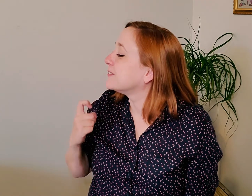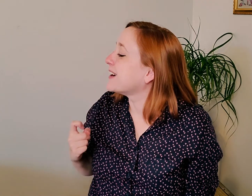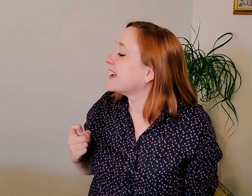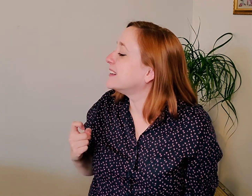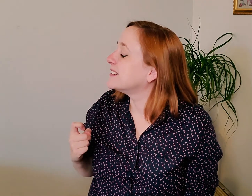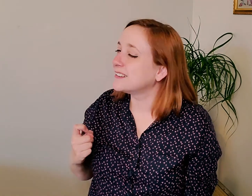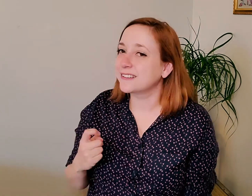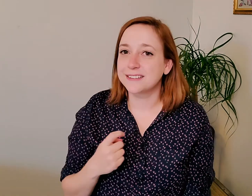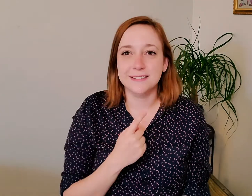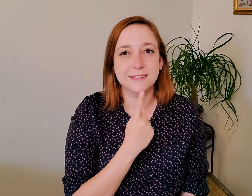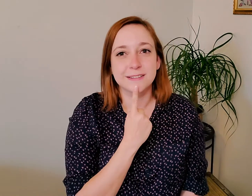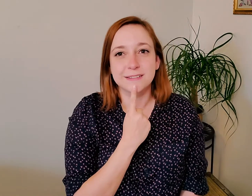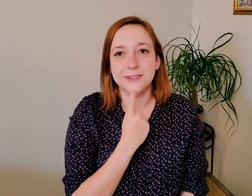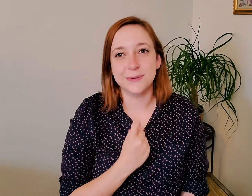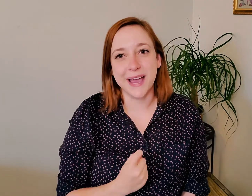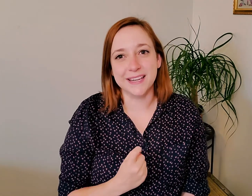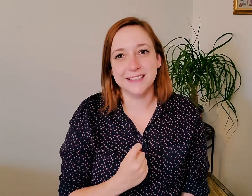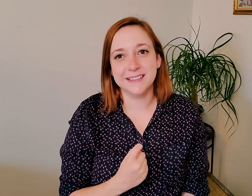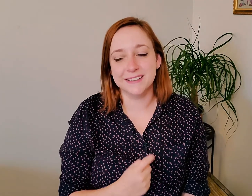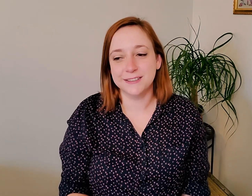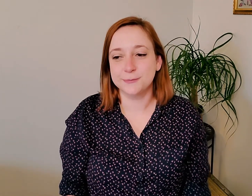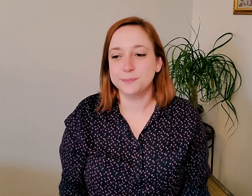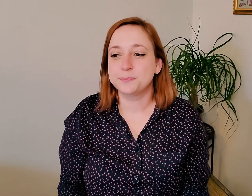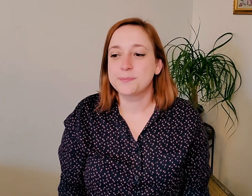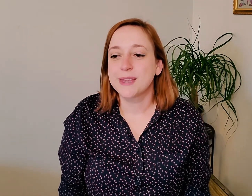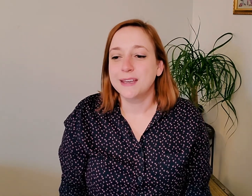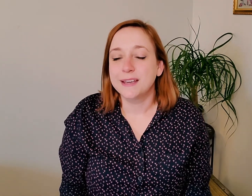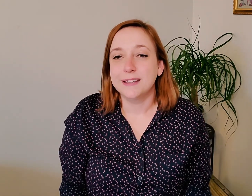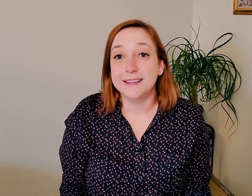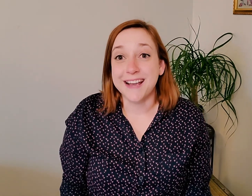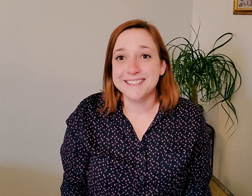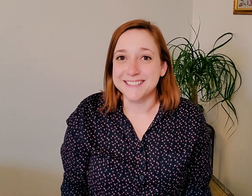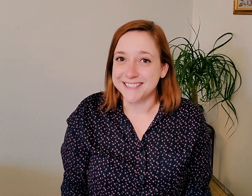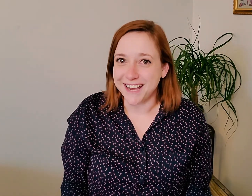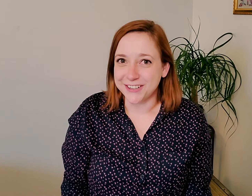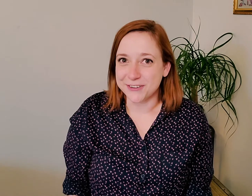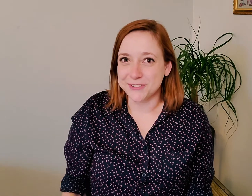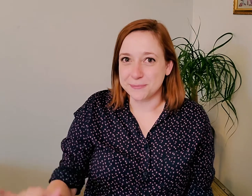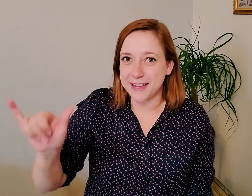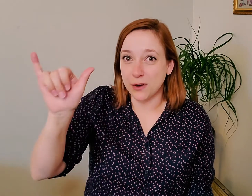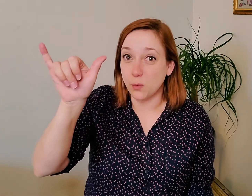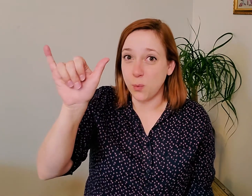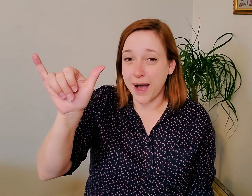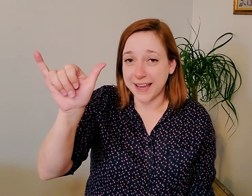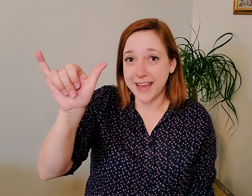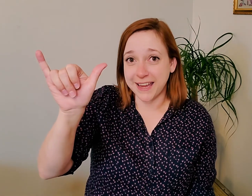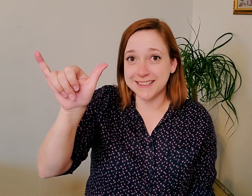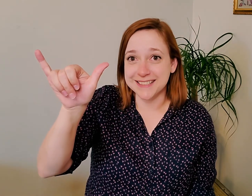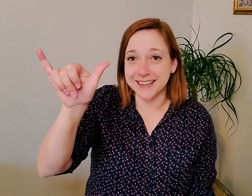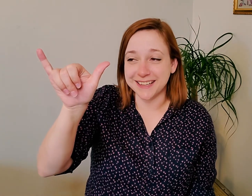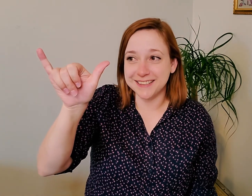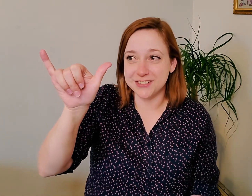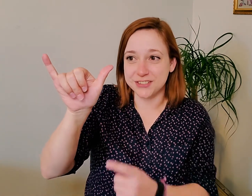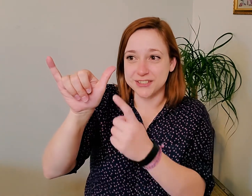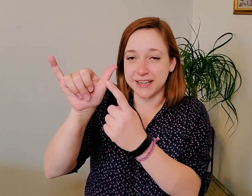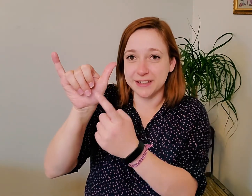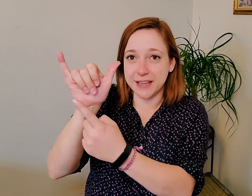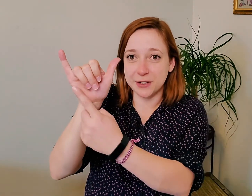Red, red. Next is yellow, so make a Y hand sign, just like the letter